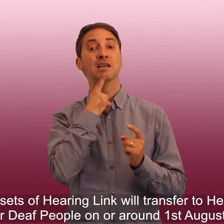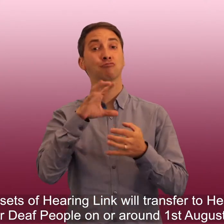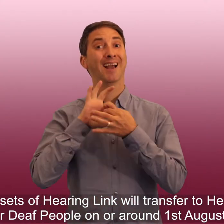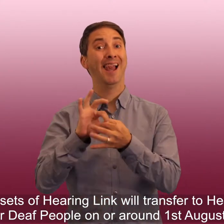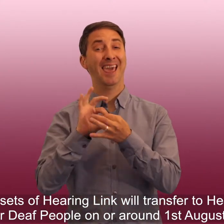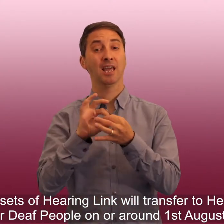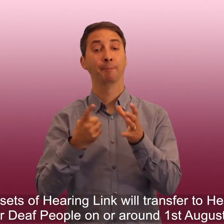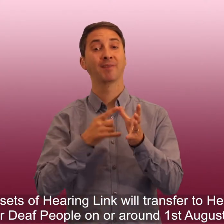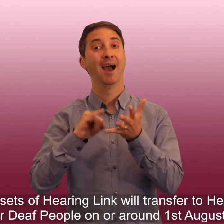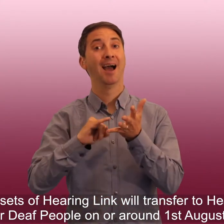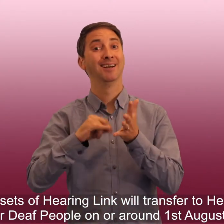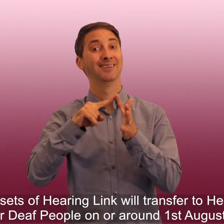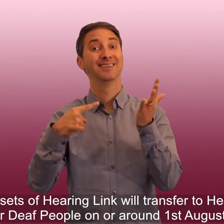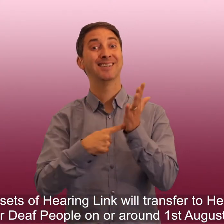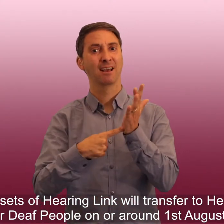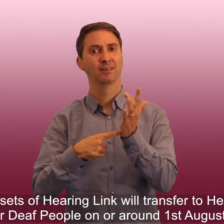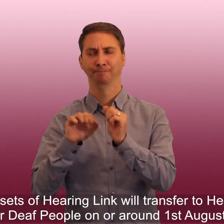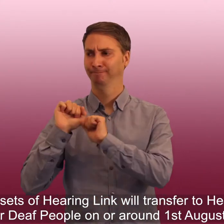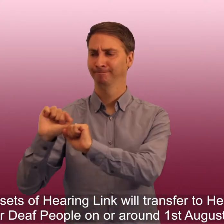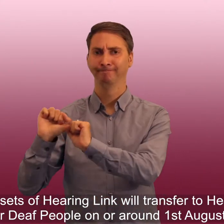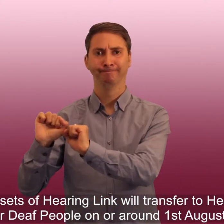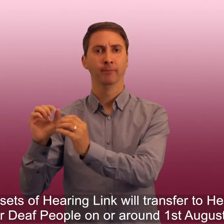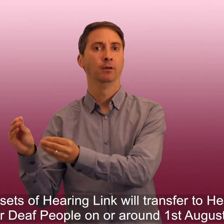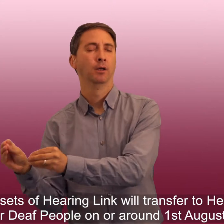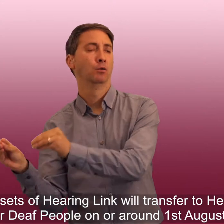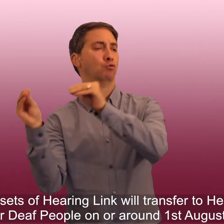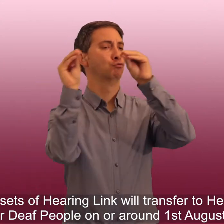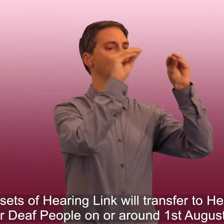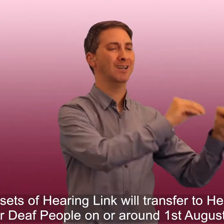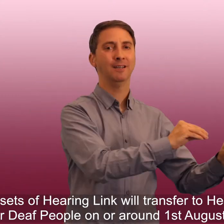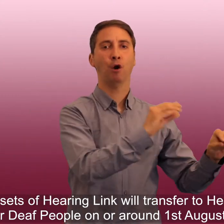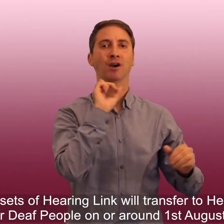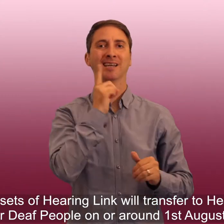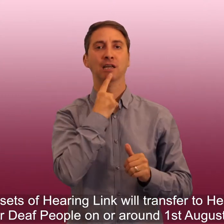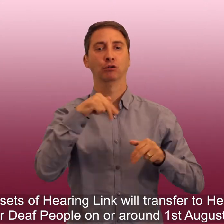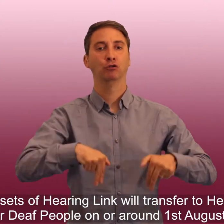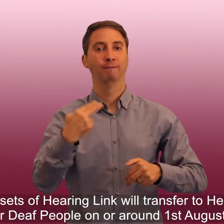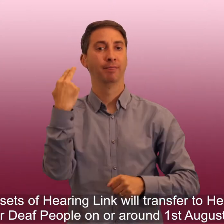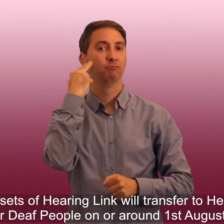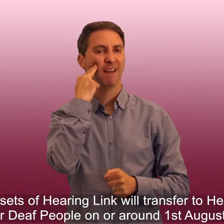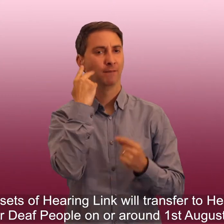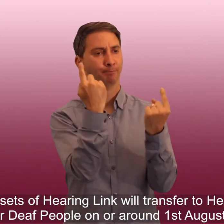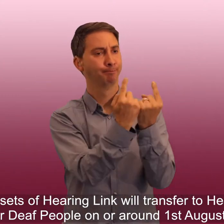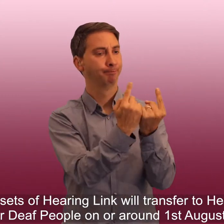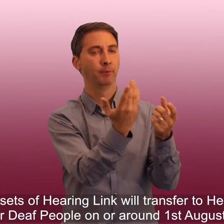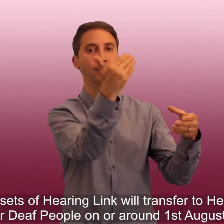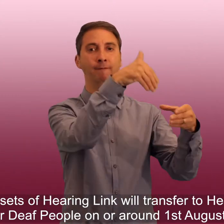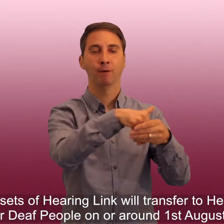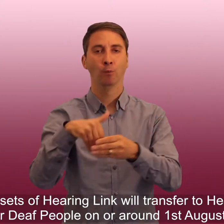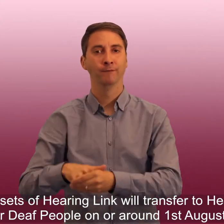The assets of Hearing Link will transfer to Hearing Dogs for Deaf people on or around the 1st of August 2017.